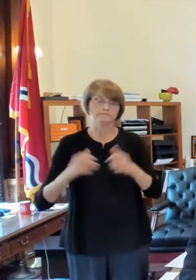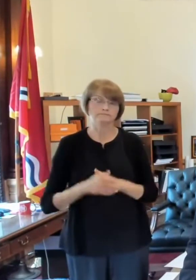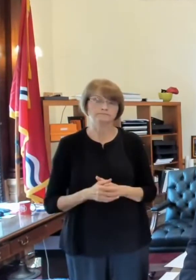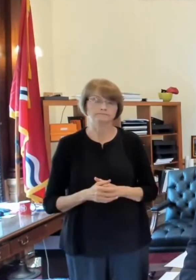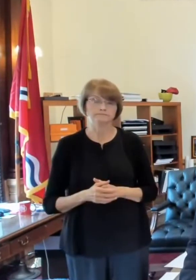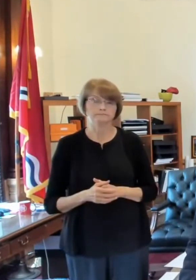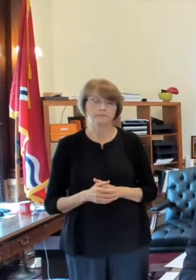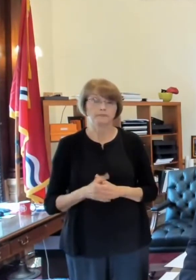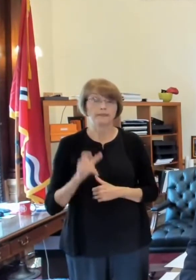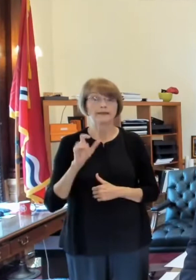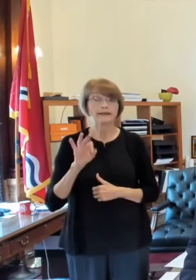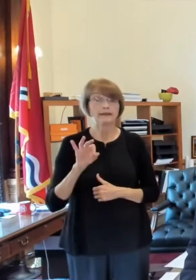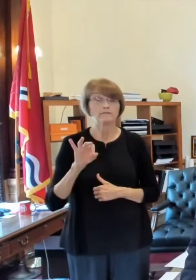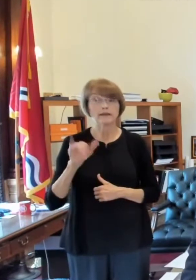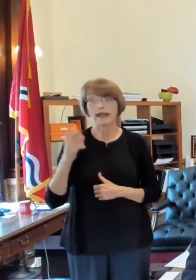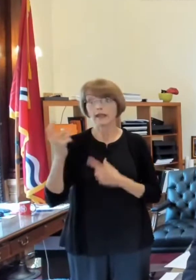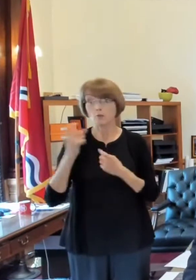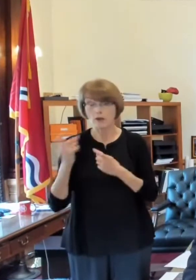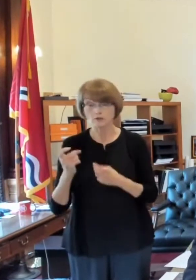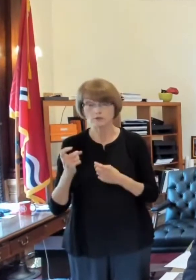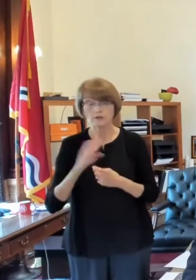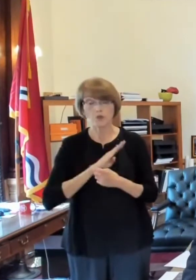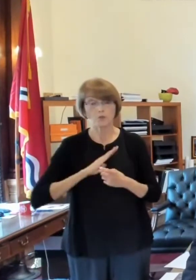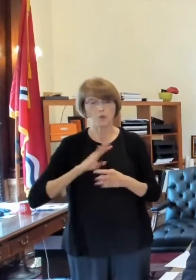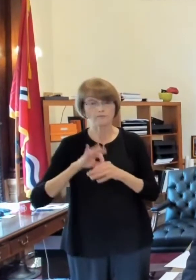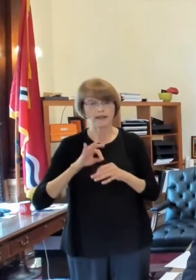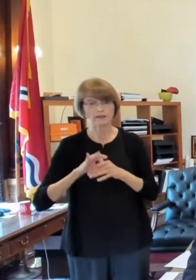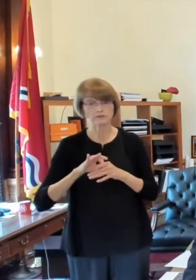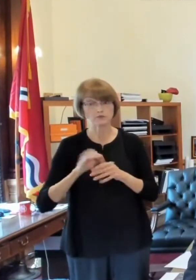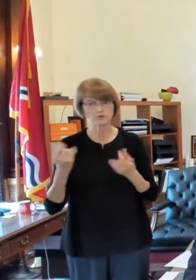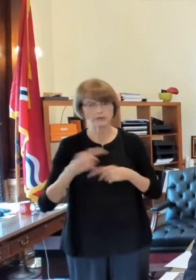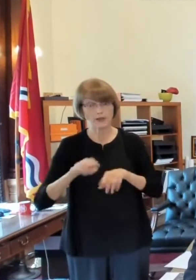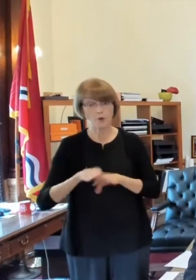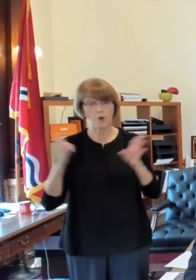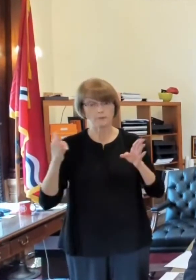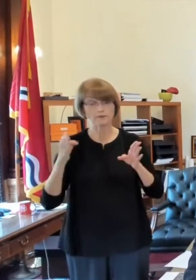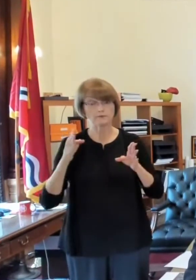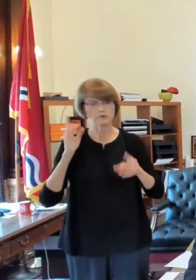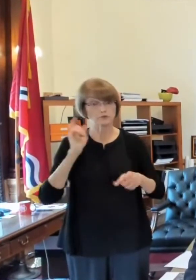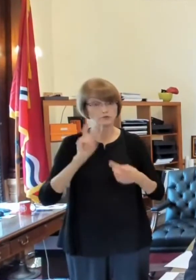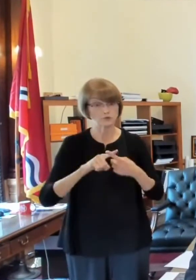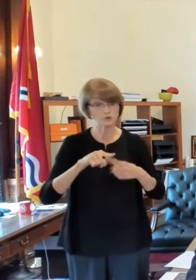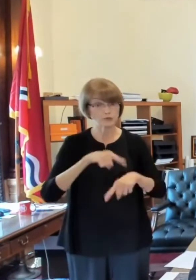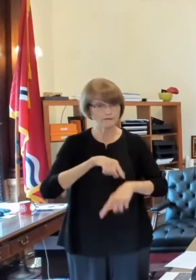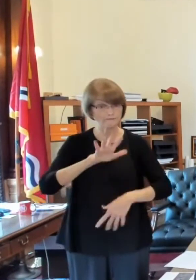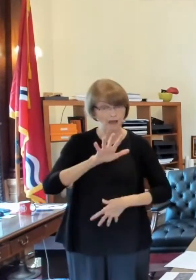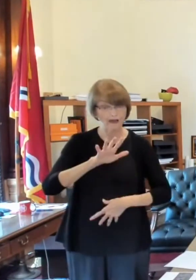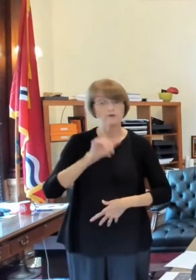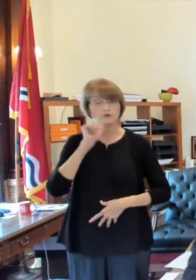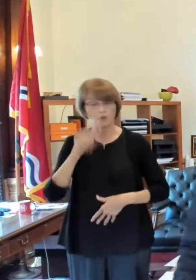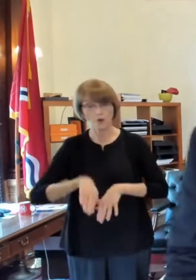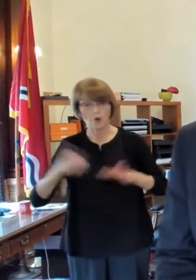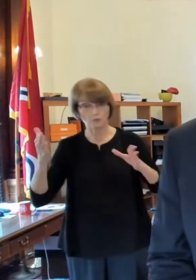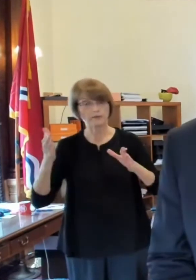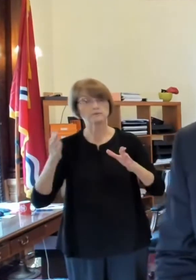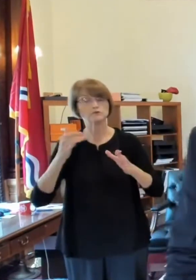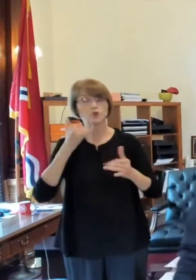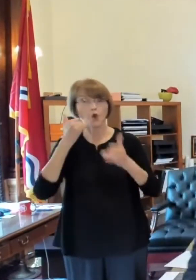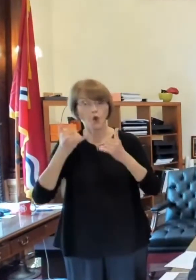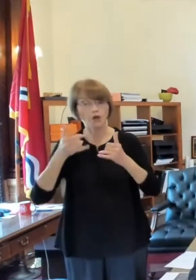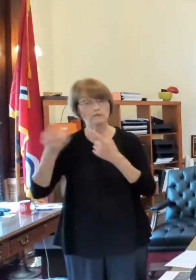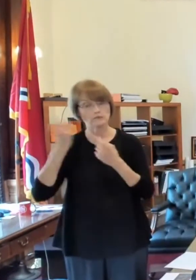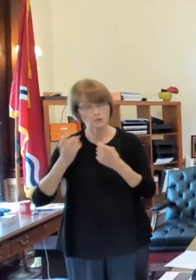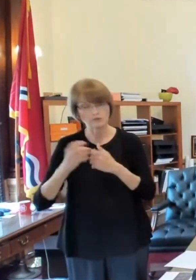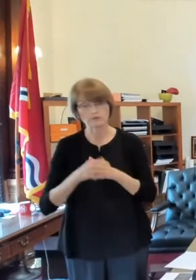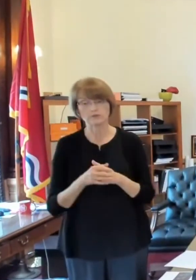If anyone has any questions, the Board of Elections is open today till 5. We're open all day tomorrow to field questions. There's also a frequently asked